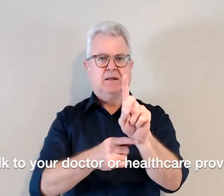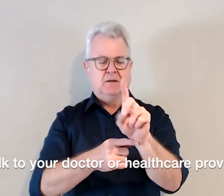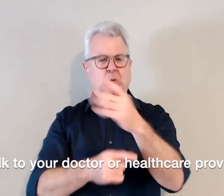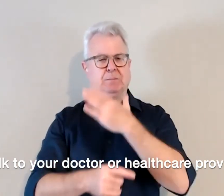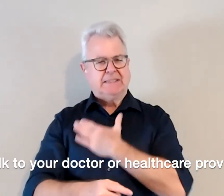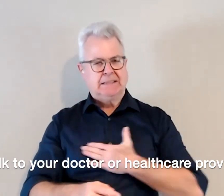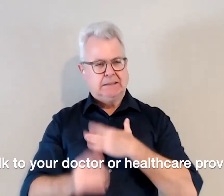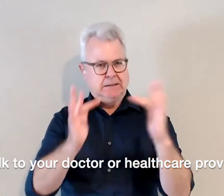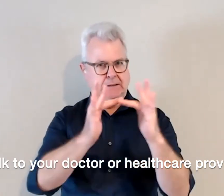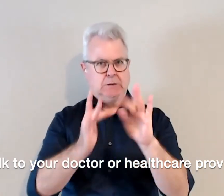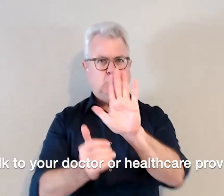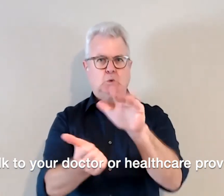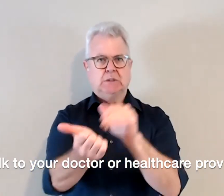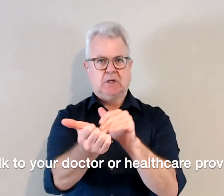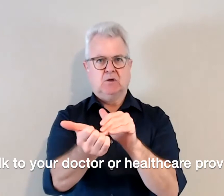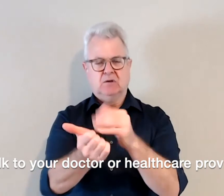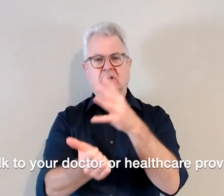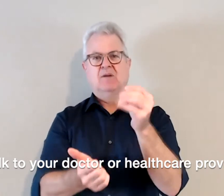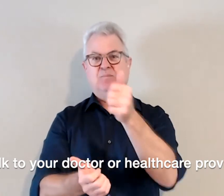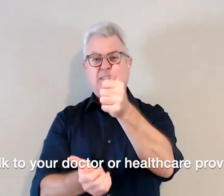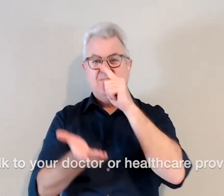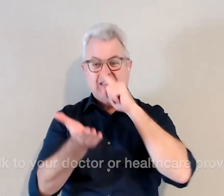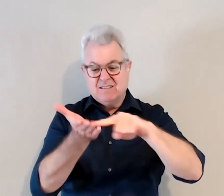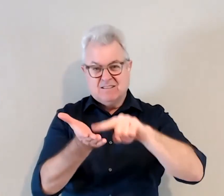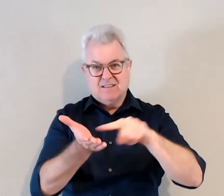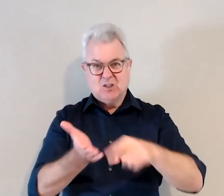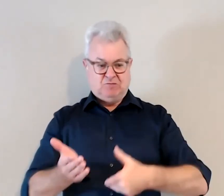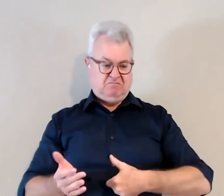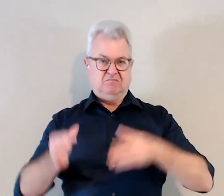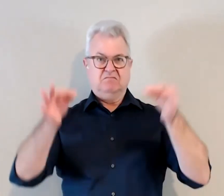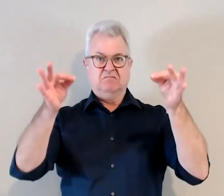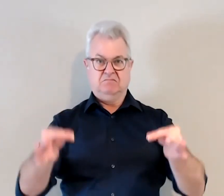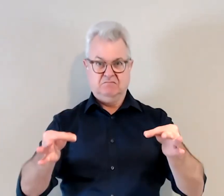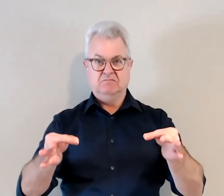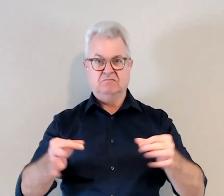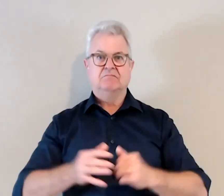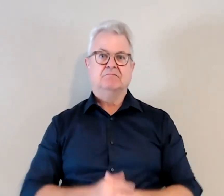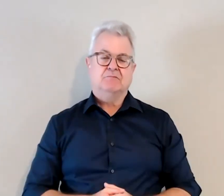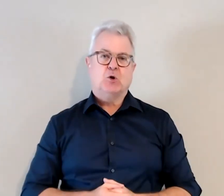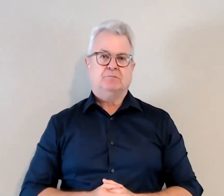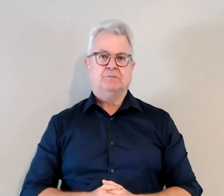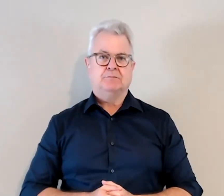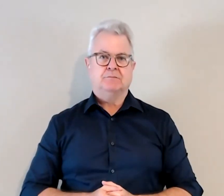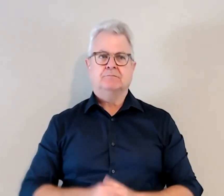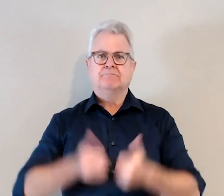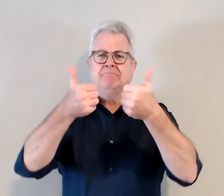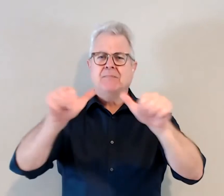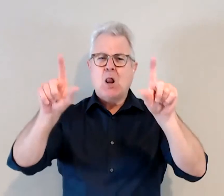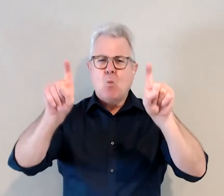He may decide that you should get a Moderna booster if you had Moderna vaccine, or a Johnson & Johnson, etc. So let your physician make